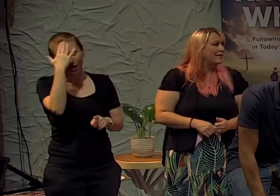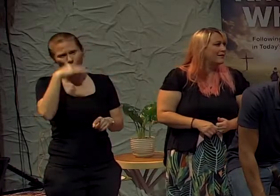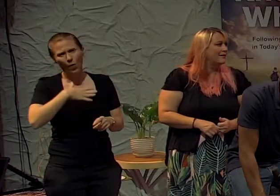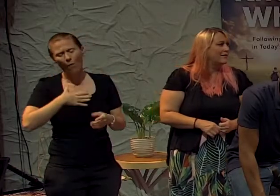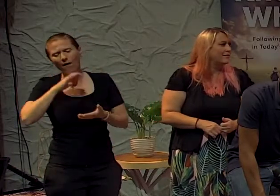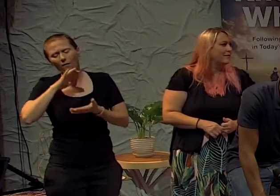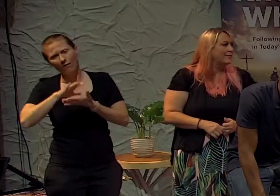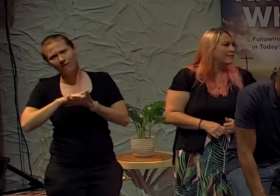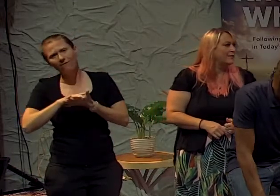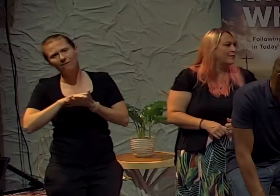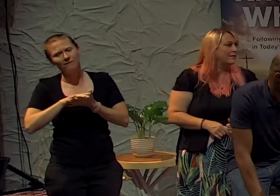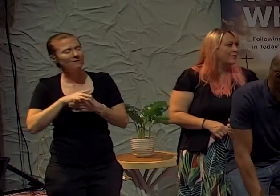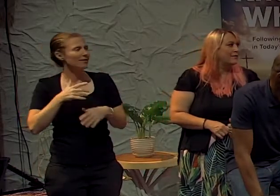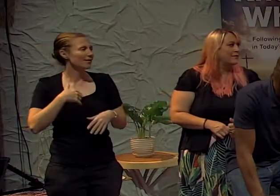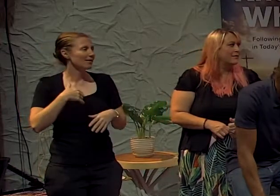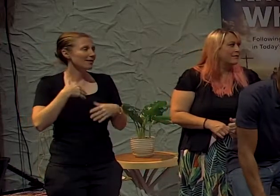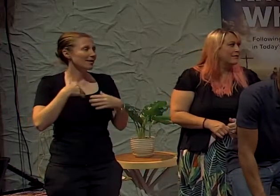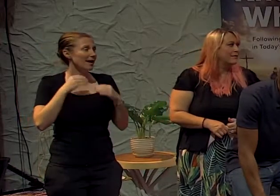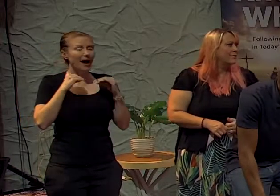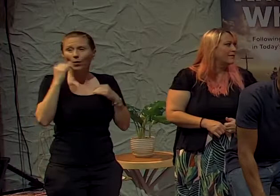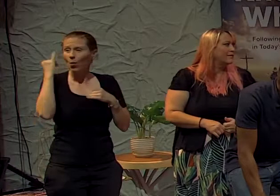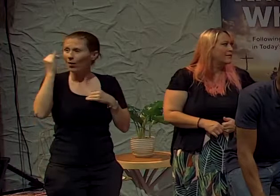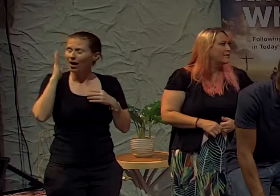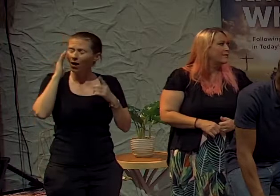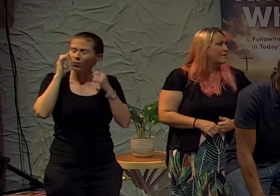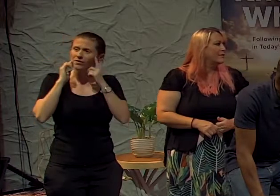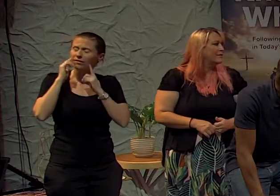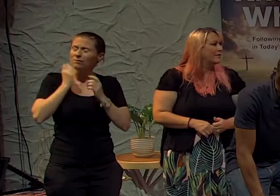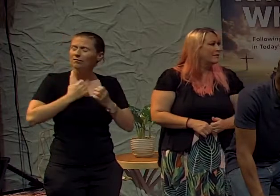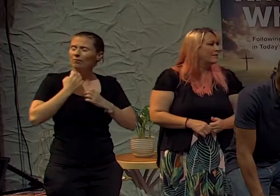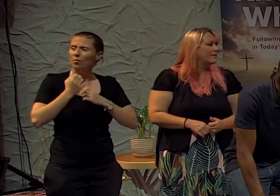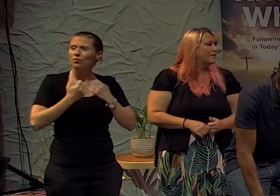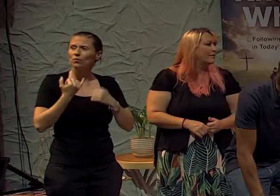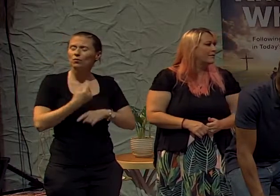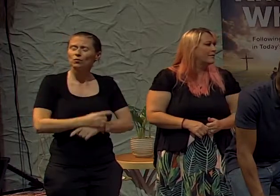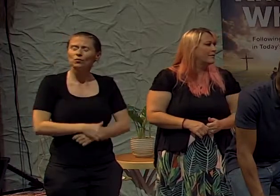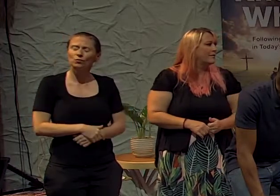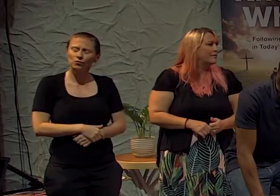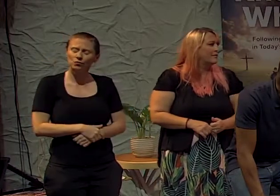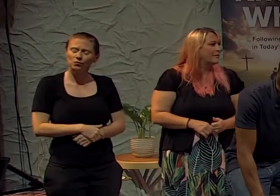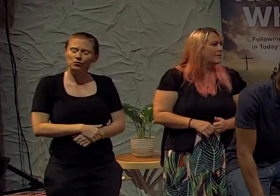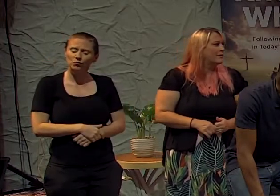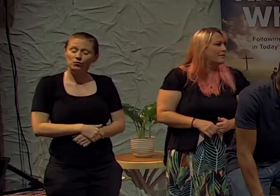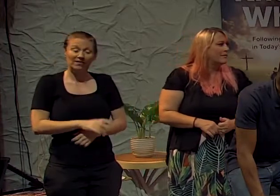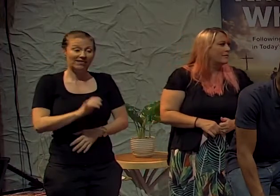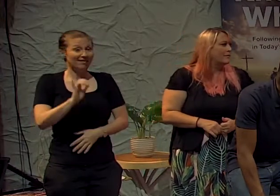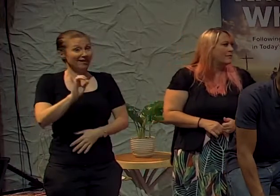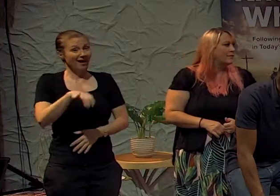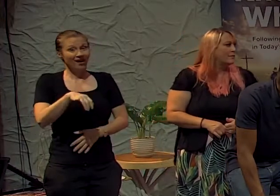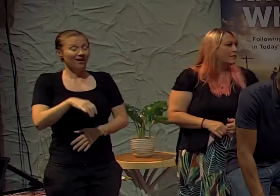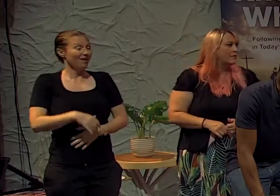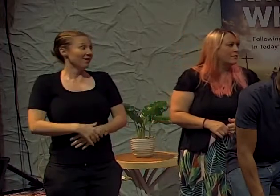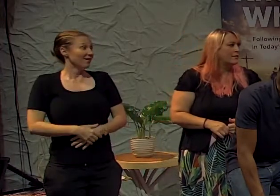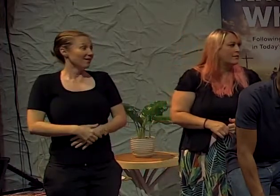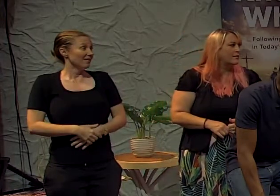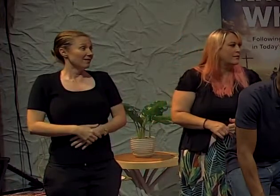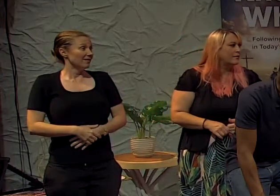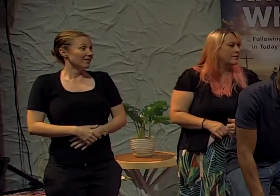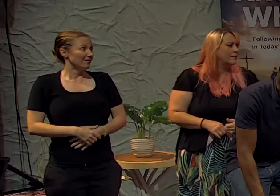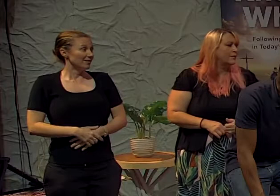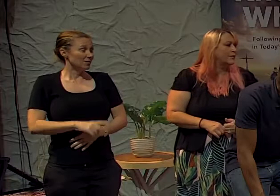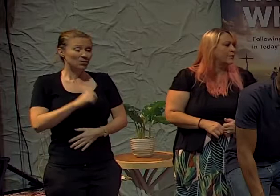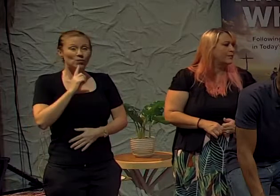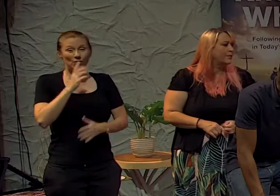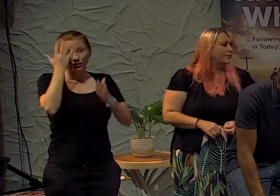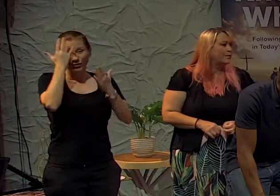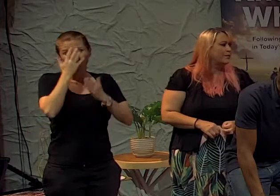And I had no idea I was going to get emotional. So that was a really